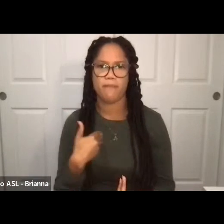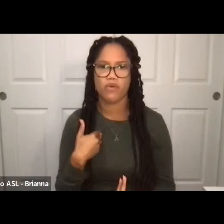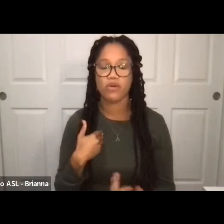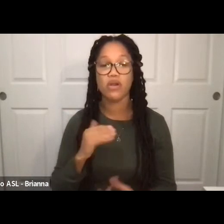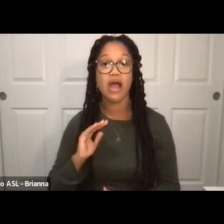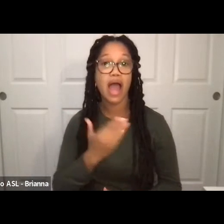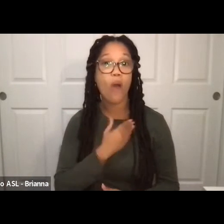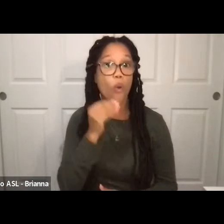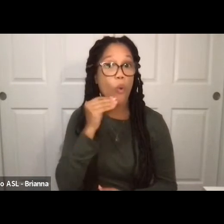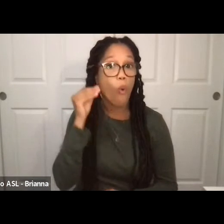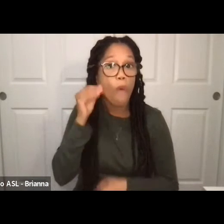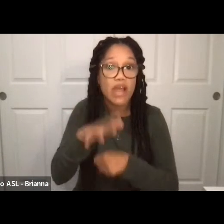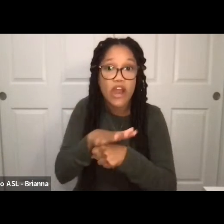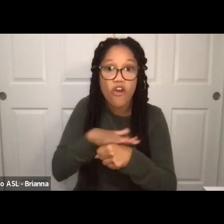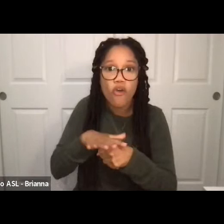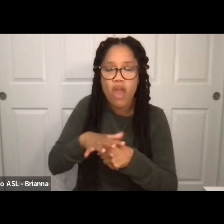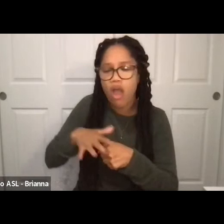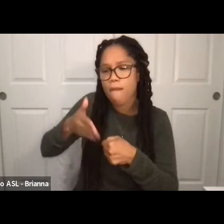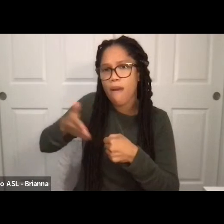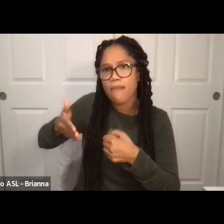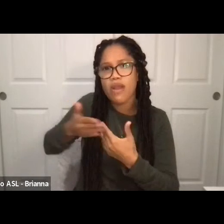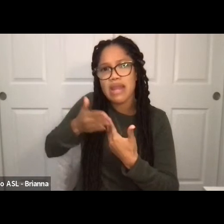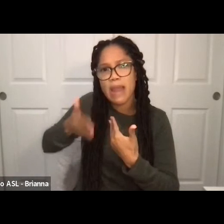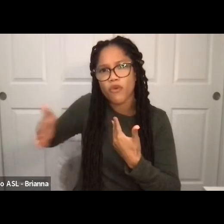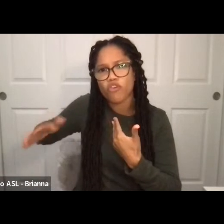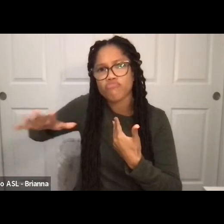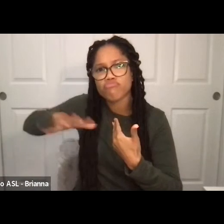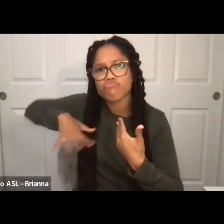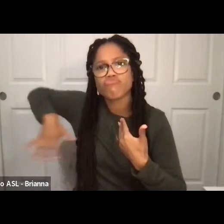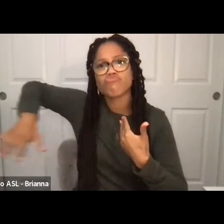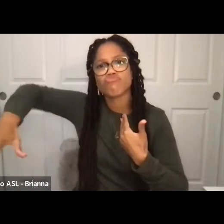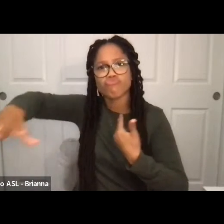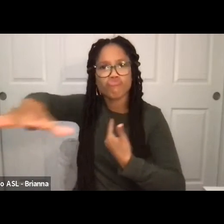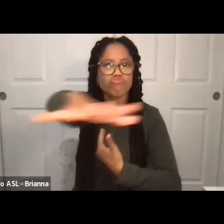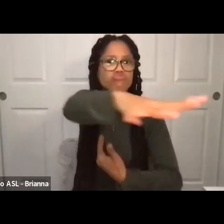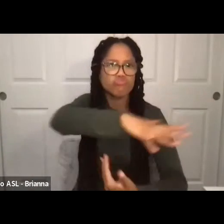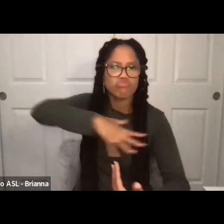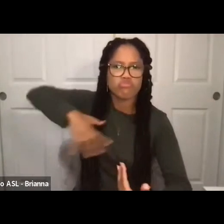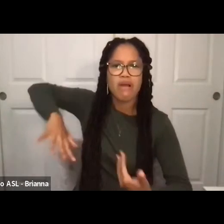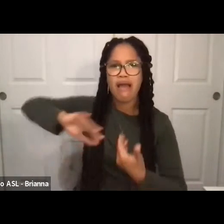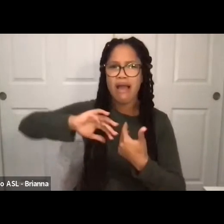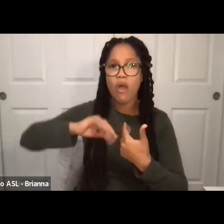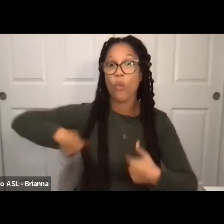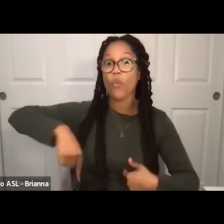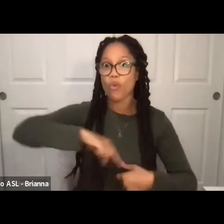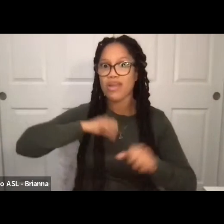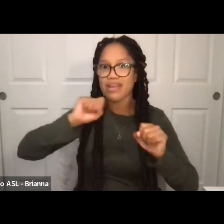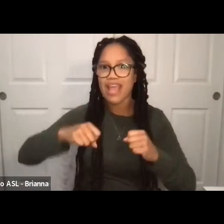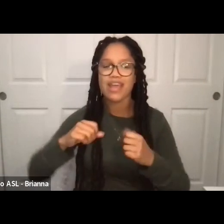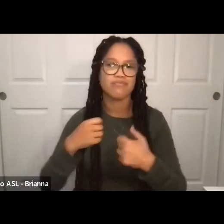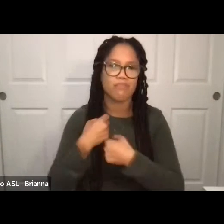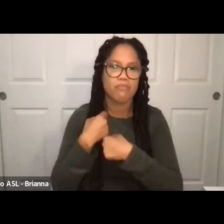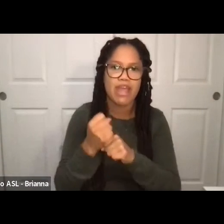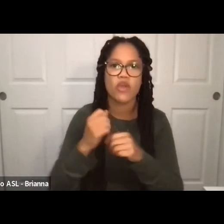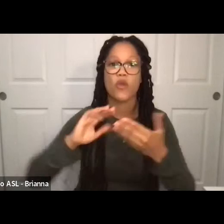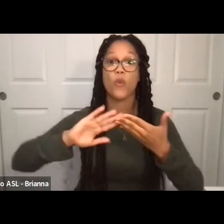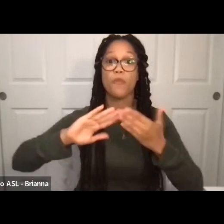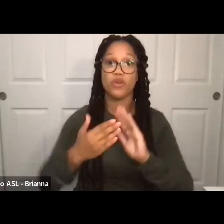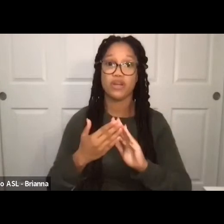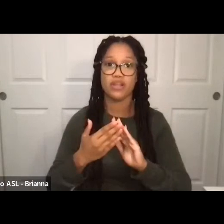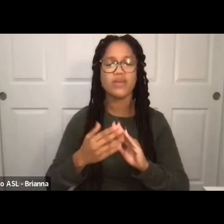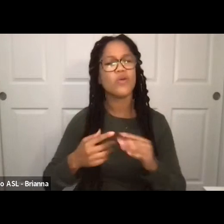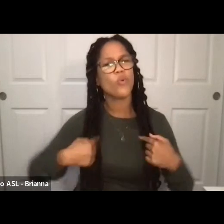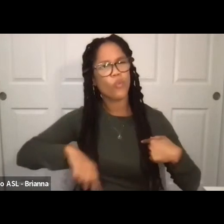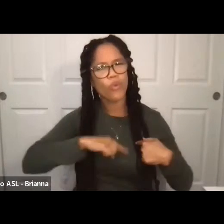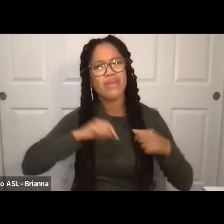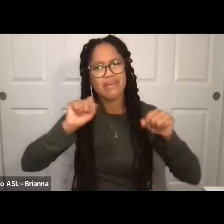I love what Sterling said. Within our neighborhoods, we can create these communities, right? We also have a degree of